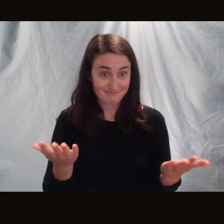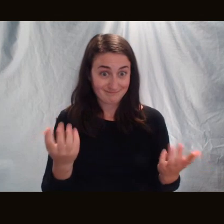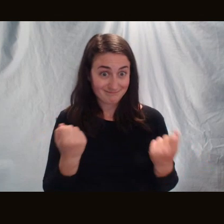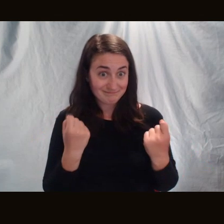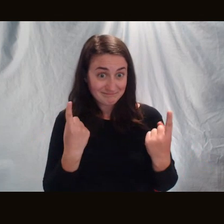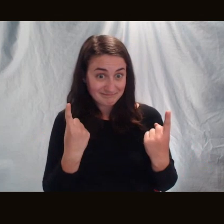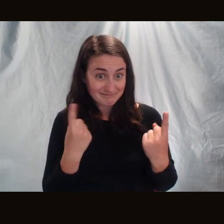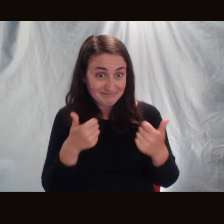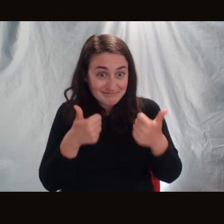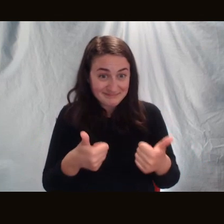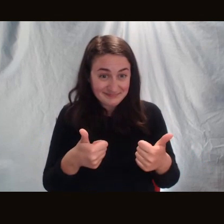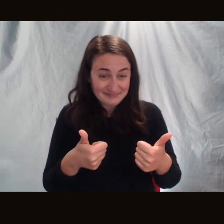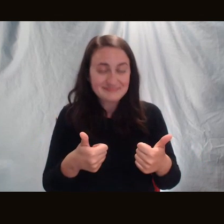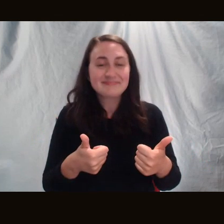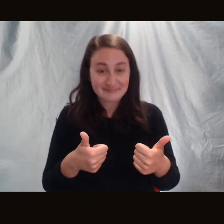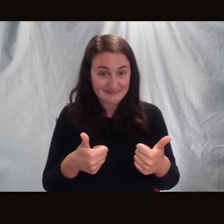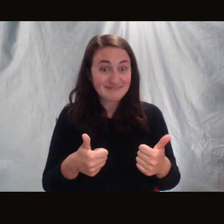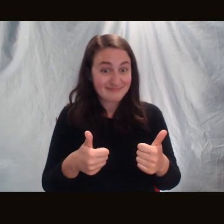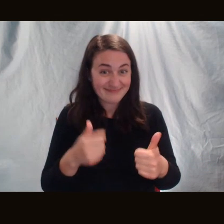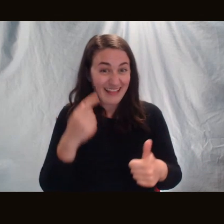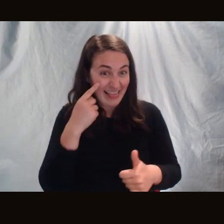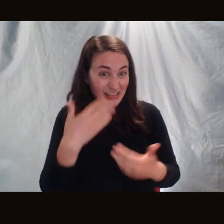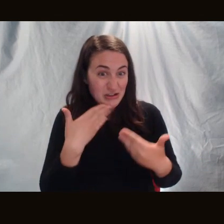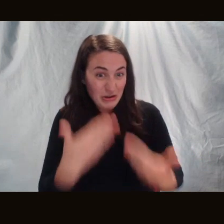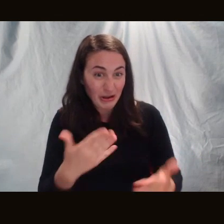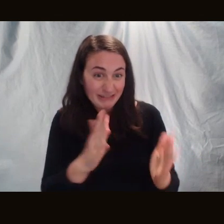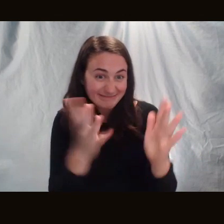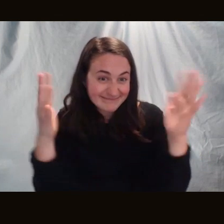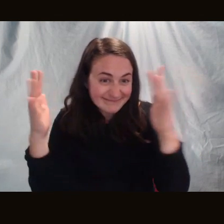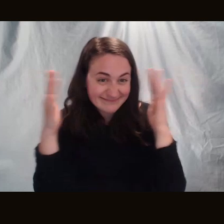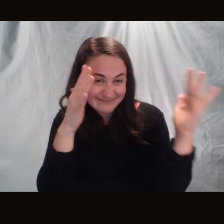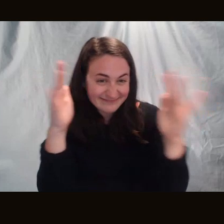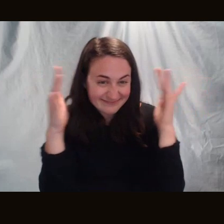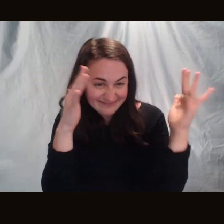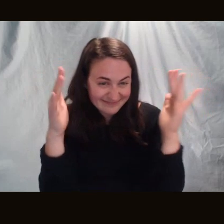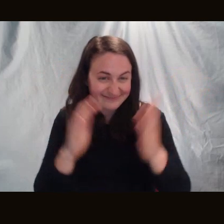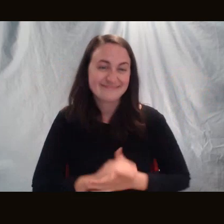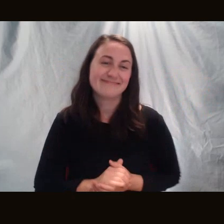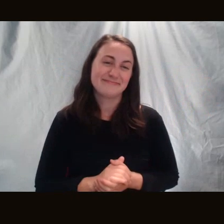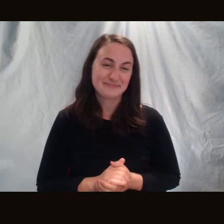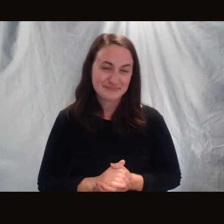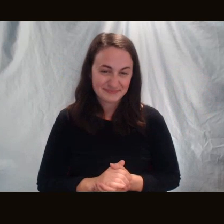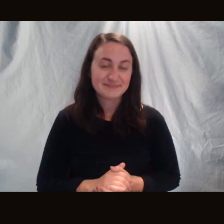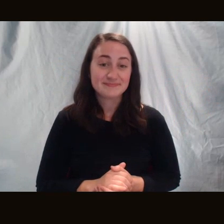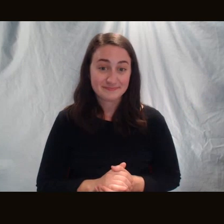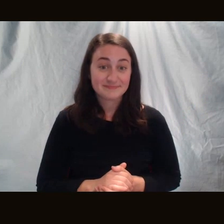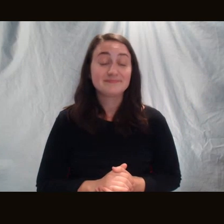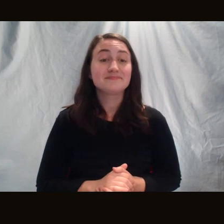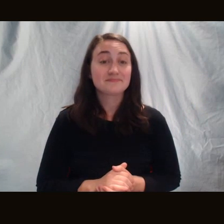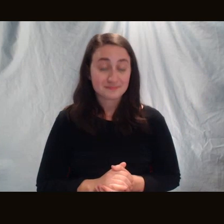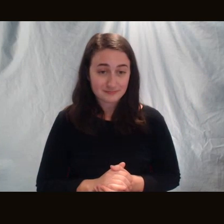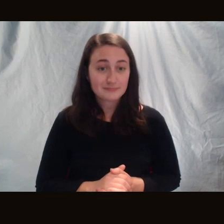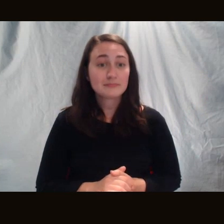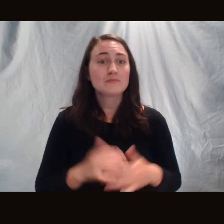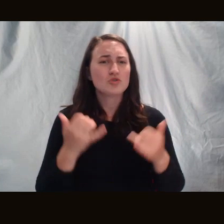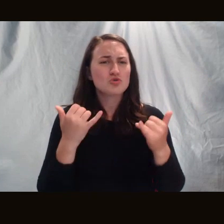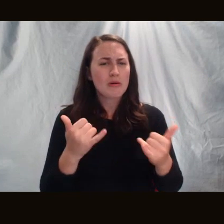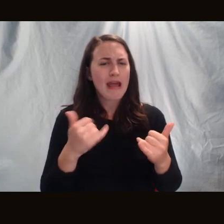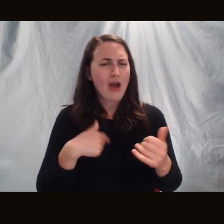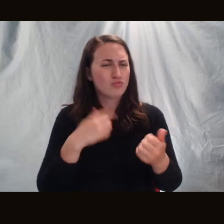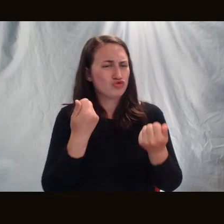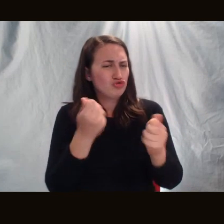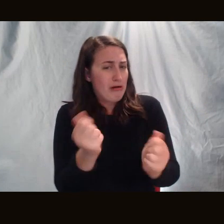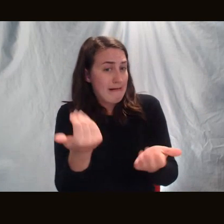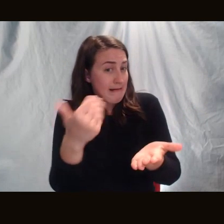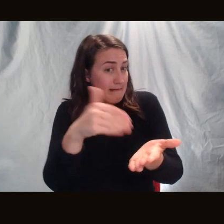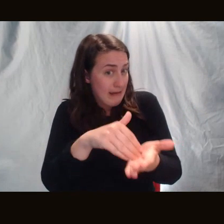so far so good. I think we have it. Give yourselves a hand because I think we're doing good. So now we're going to try it one more time, and then